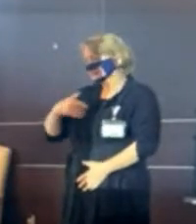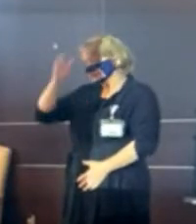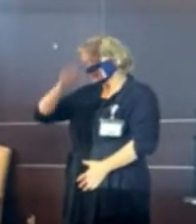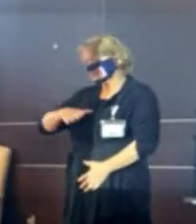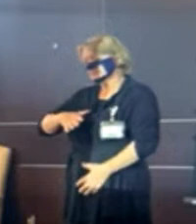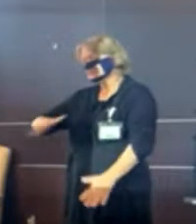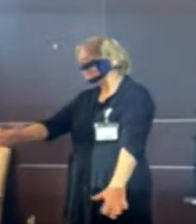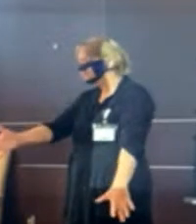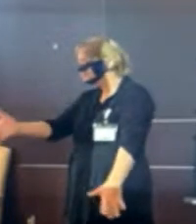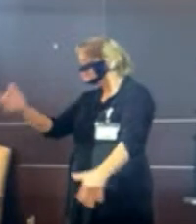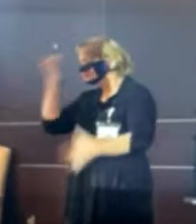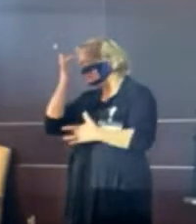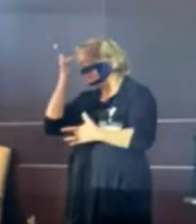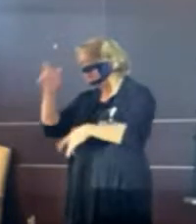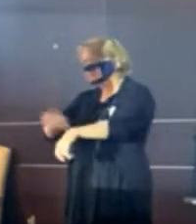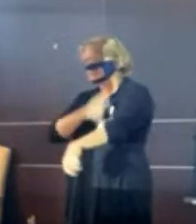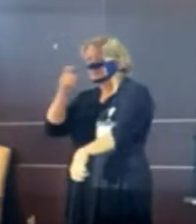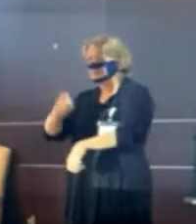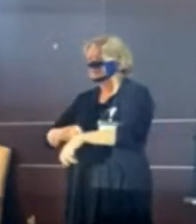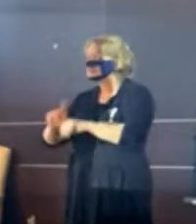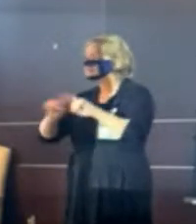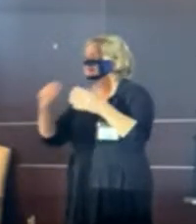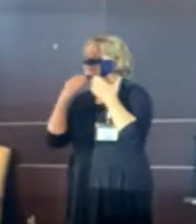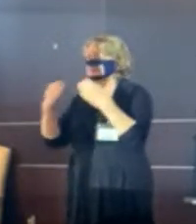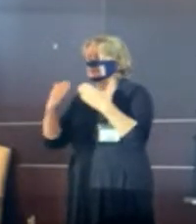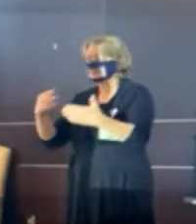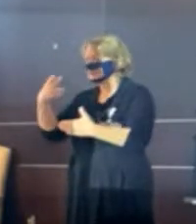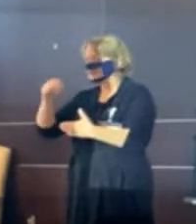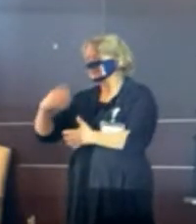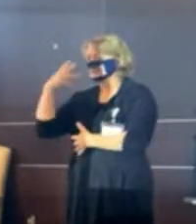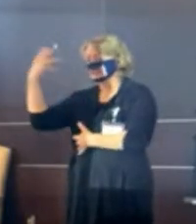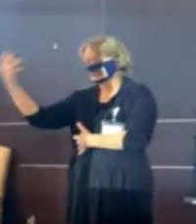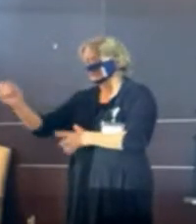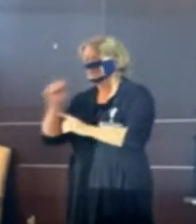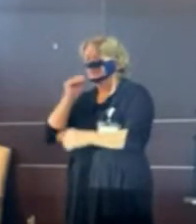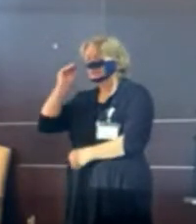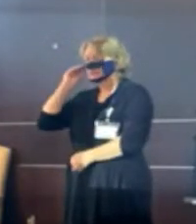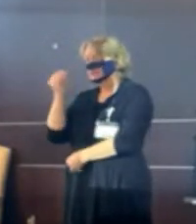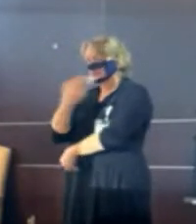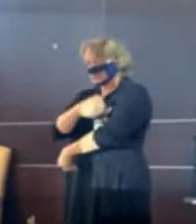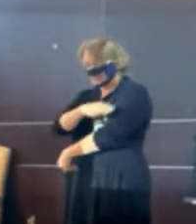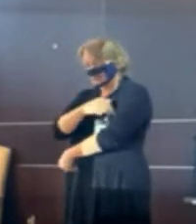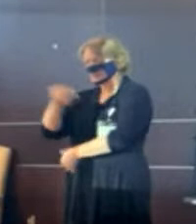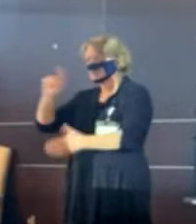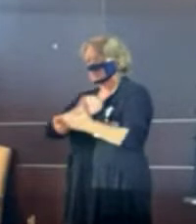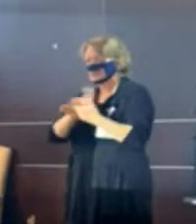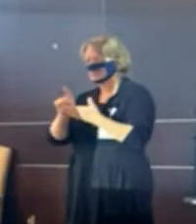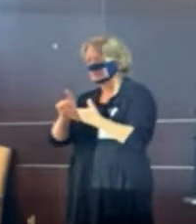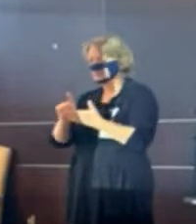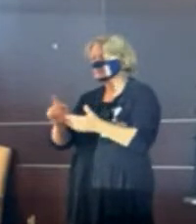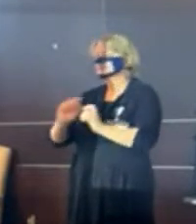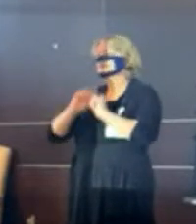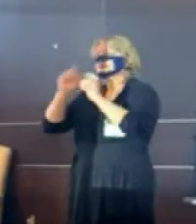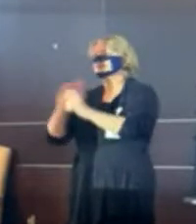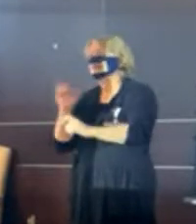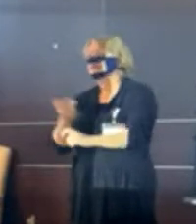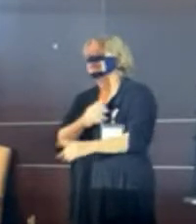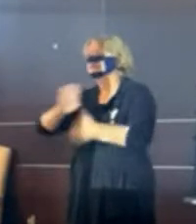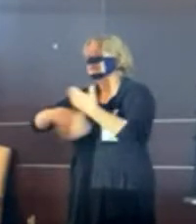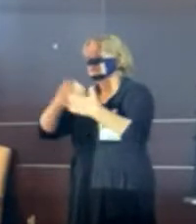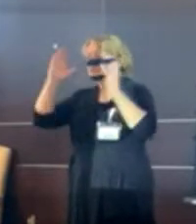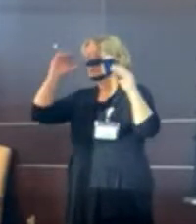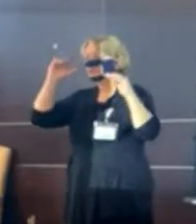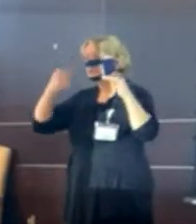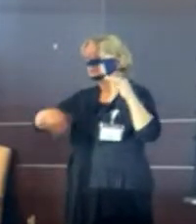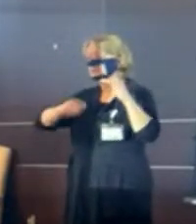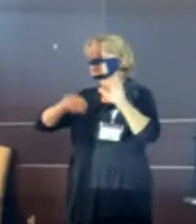long time, and so we're just so thankful that he got to leave the hospital this week. So it gives us all hope that we can work through this, and that's what we